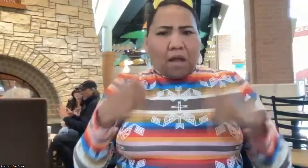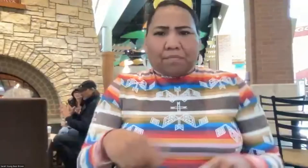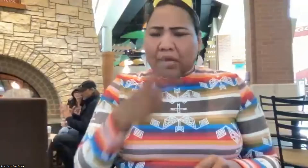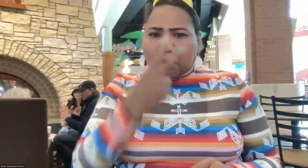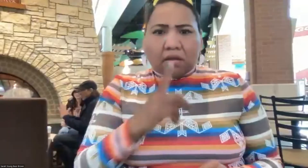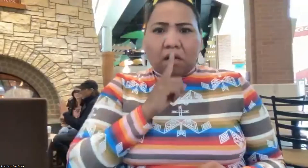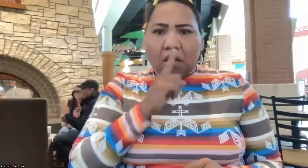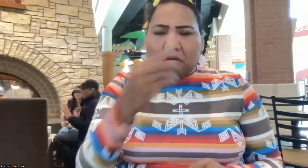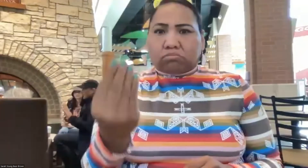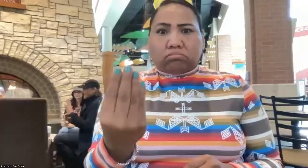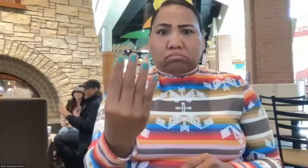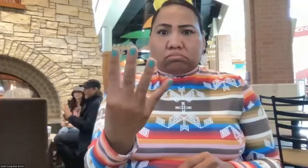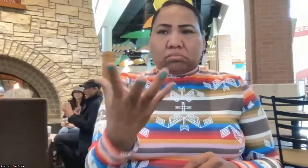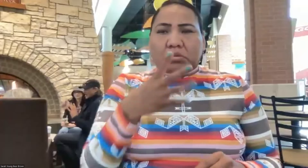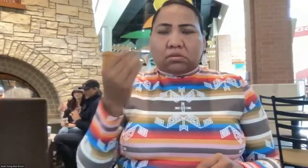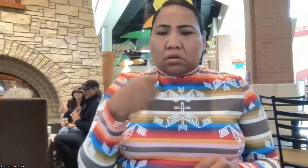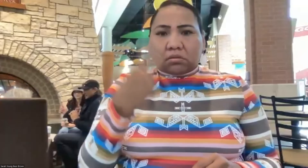And that day,